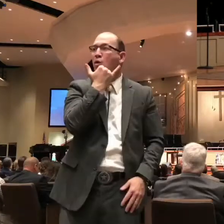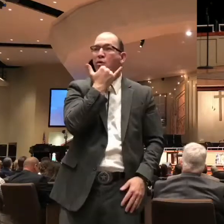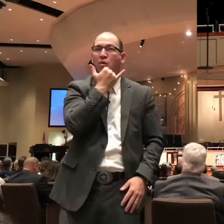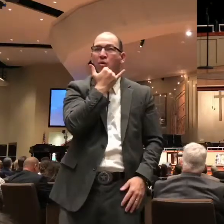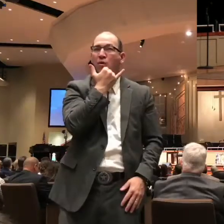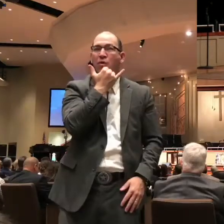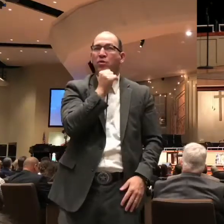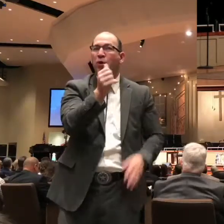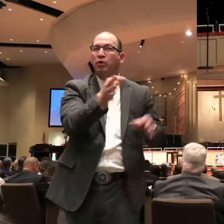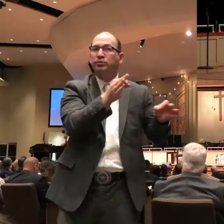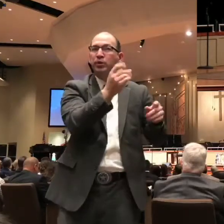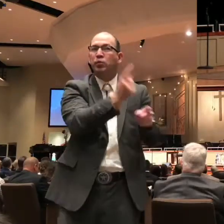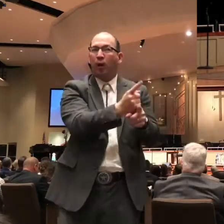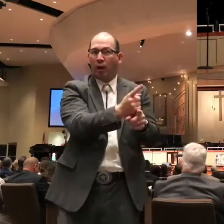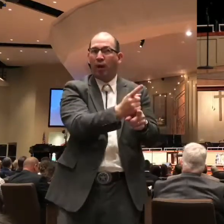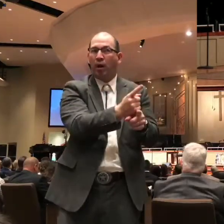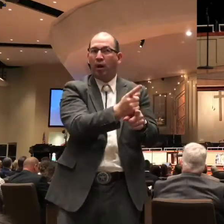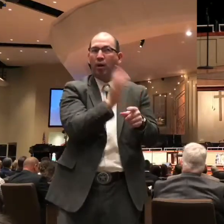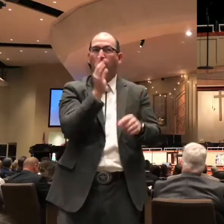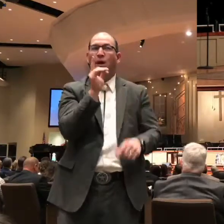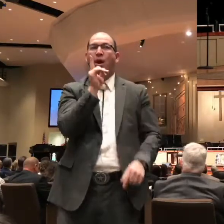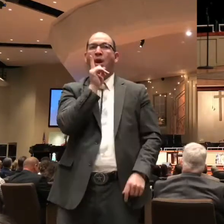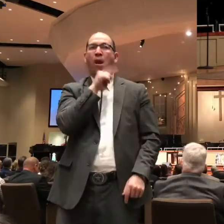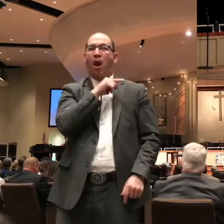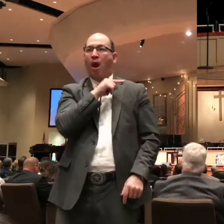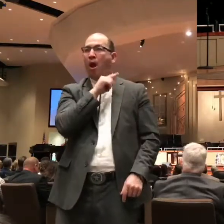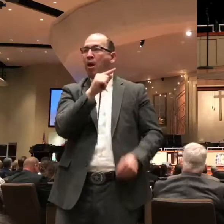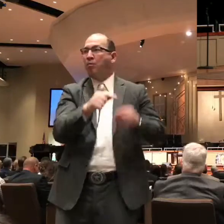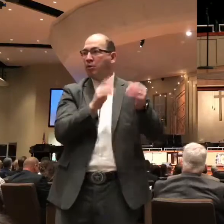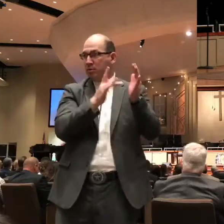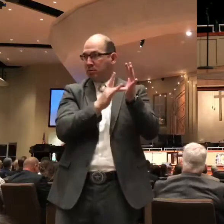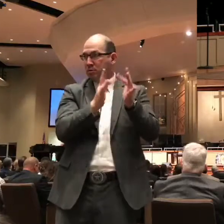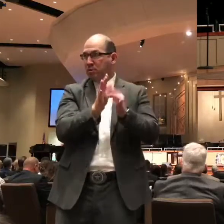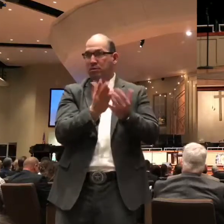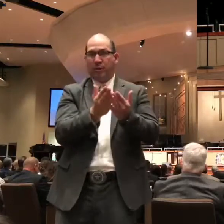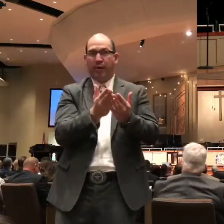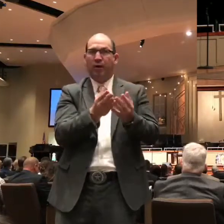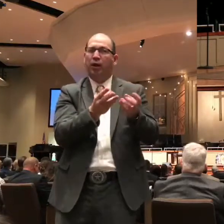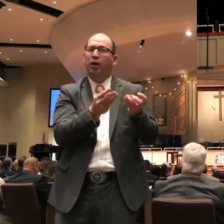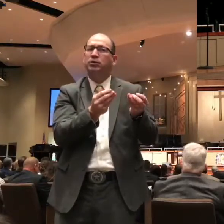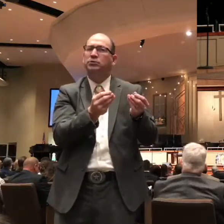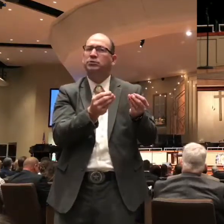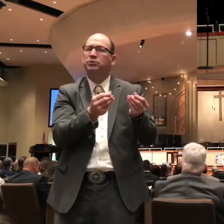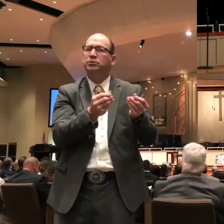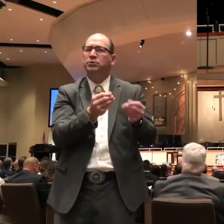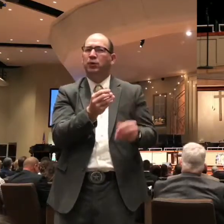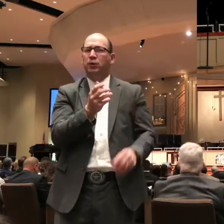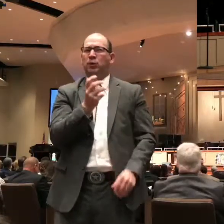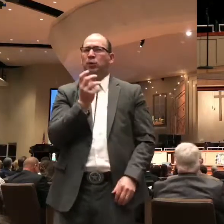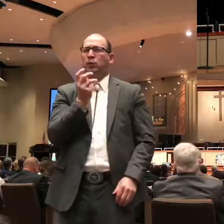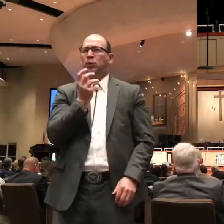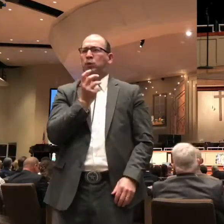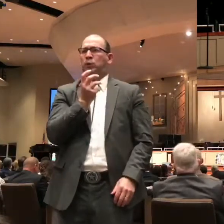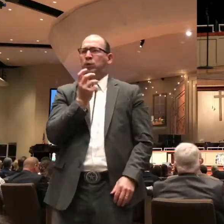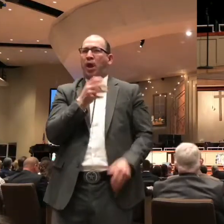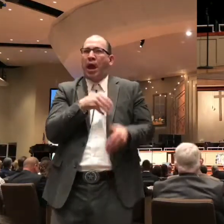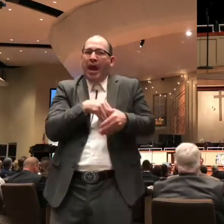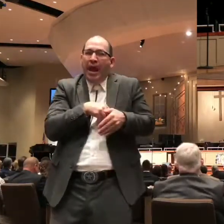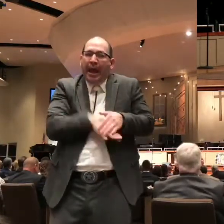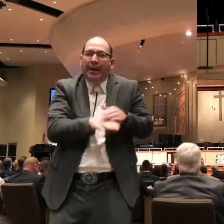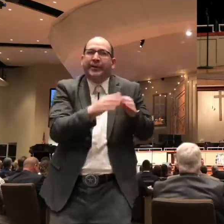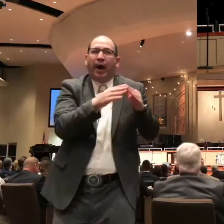rightly divide the word of truth, these false teachers. They are very sneaky, is what the text is telling us. They creep